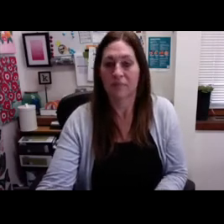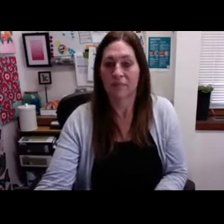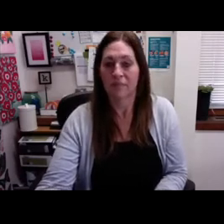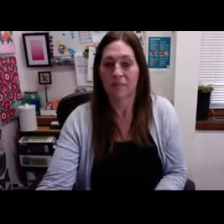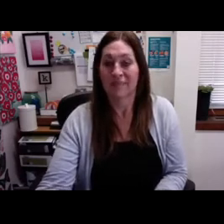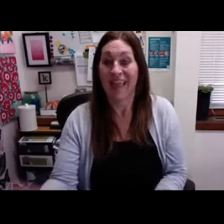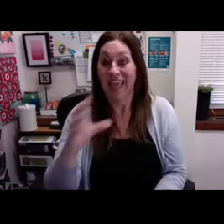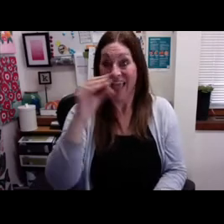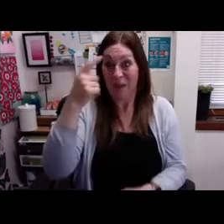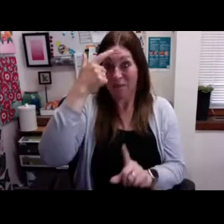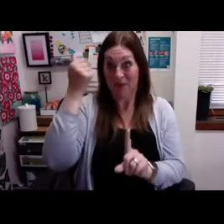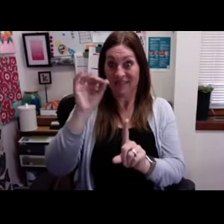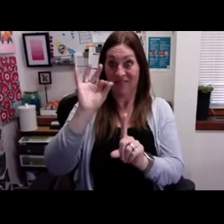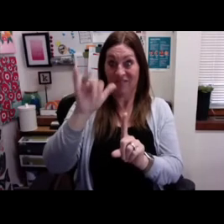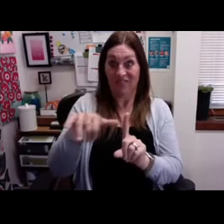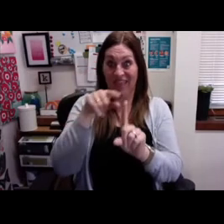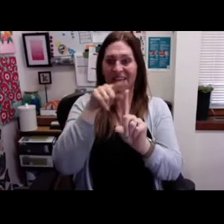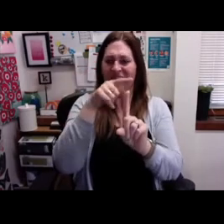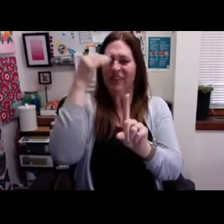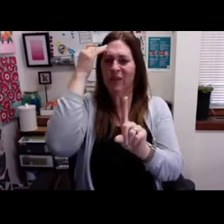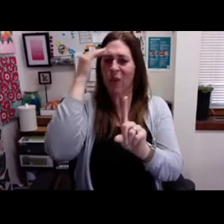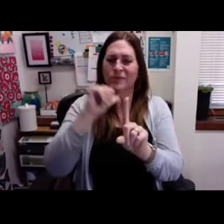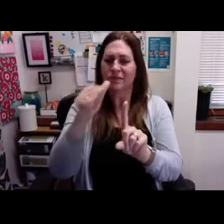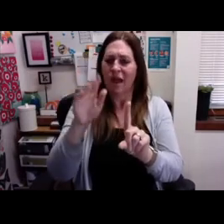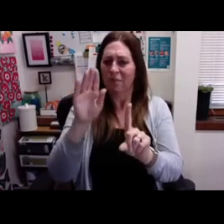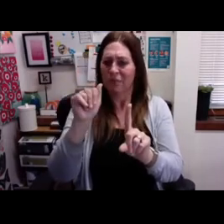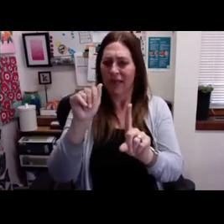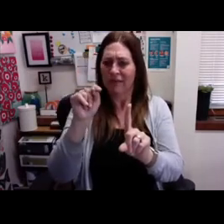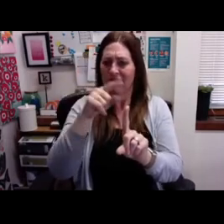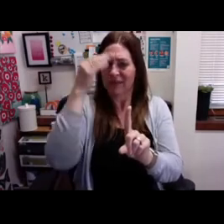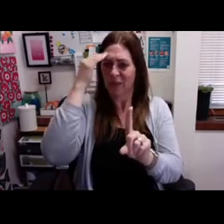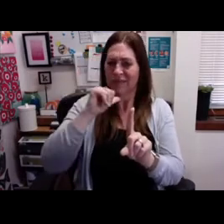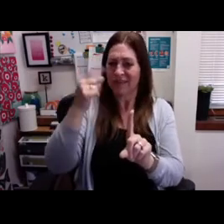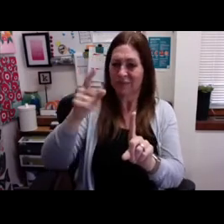word cat is made, the K, A, and T.